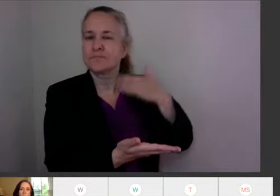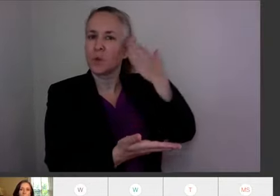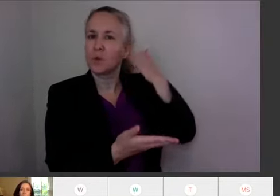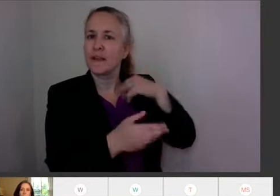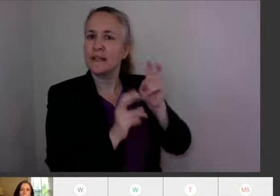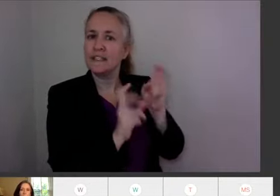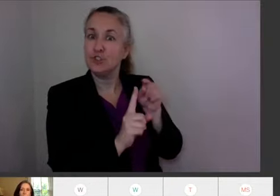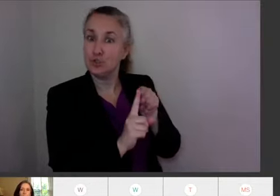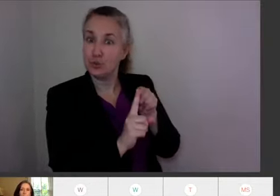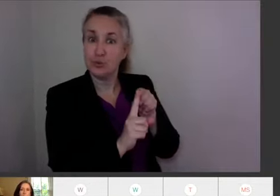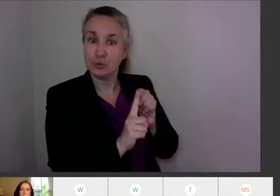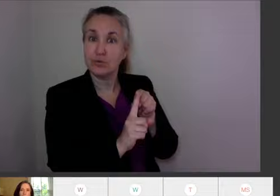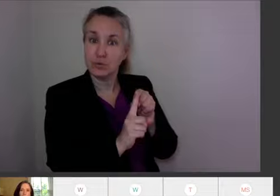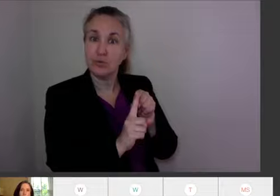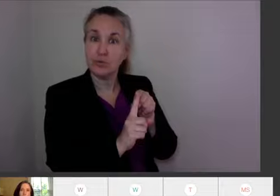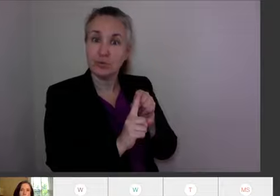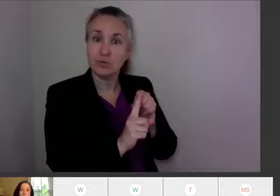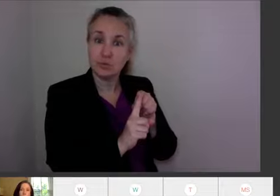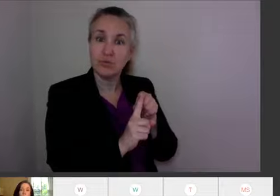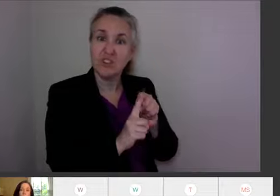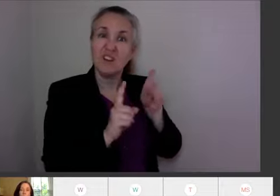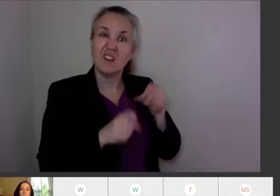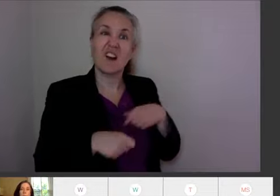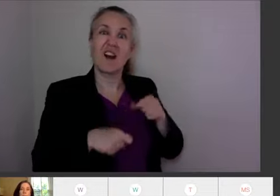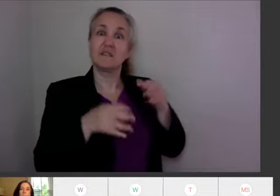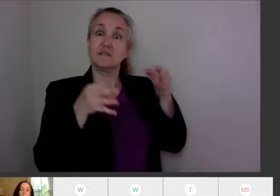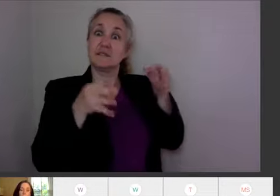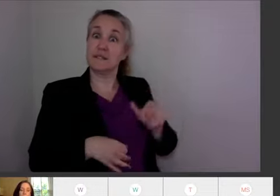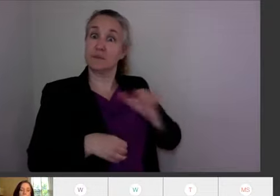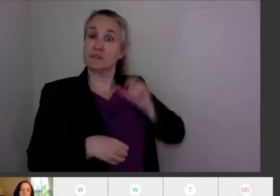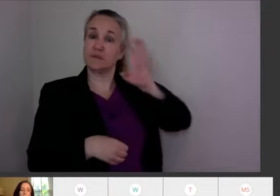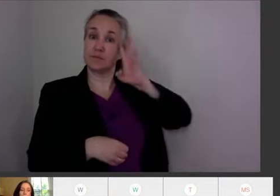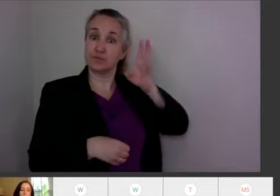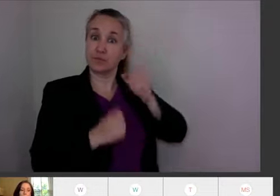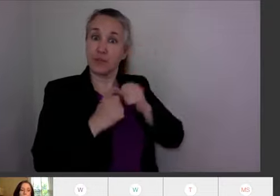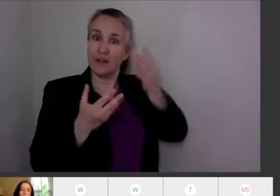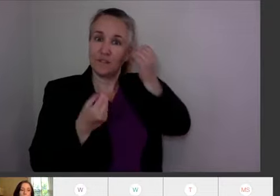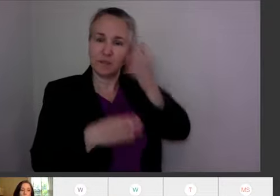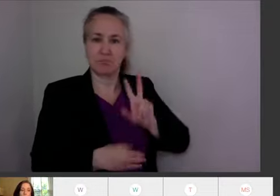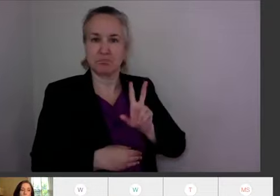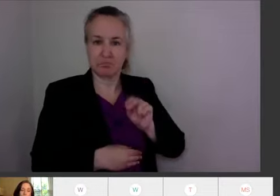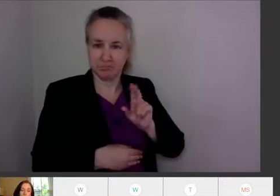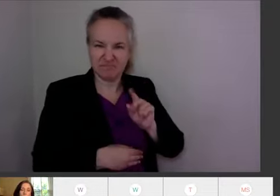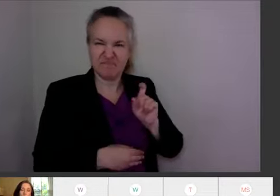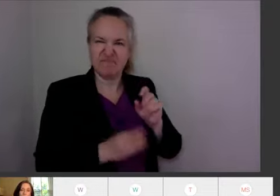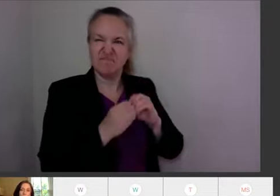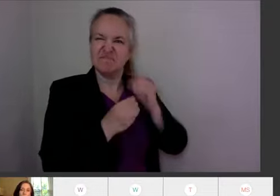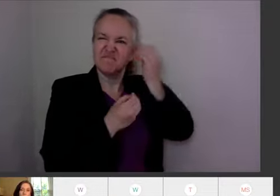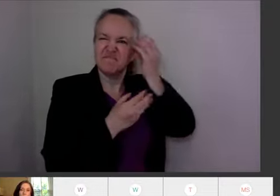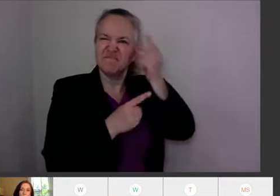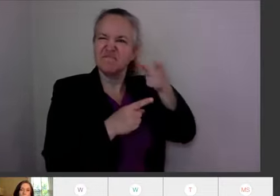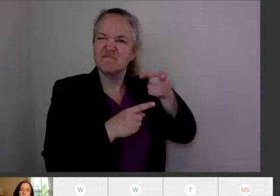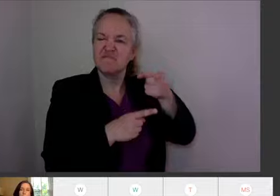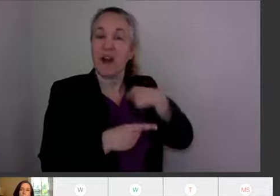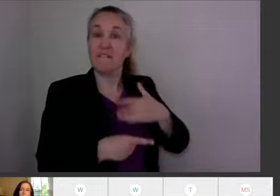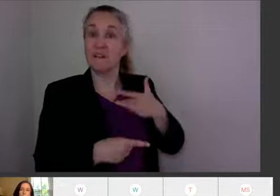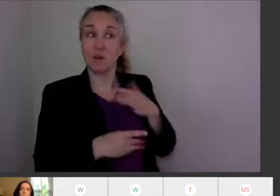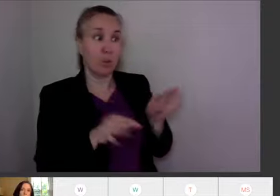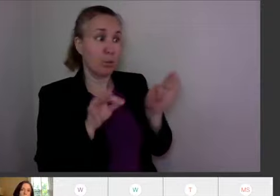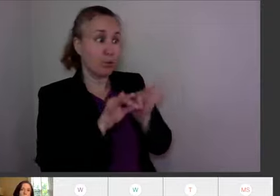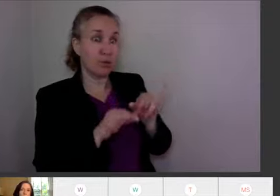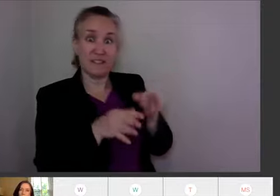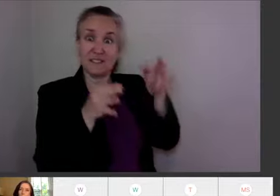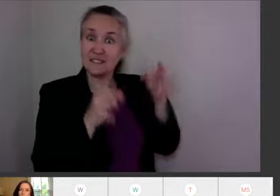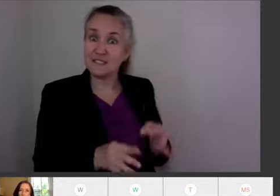not one that I could make in isolation. But I do think it's important that that decision